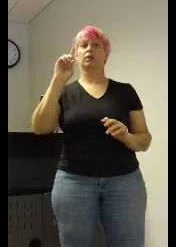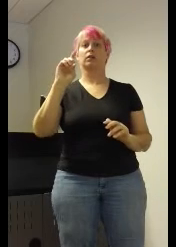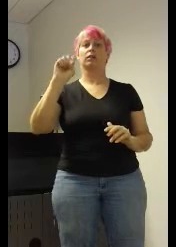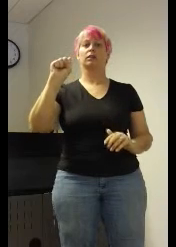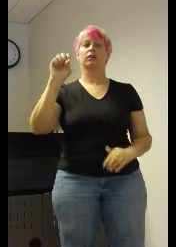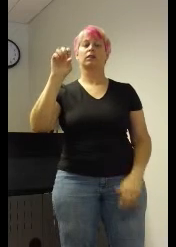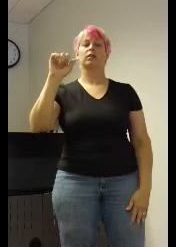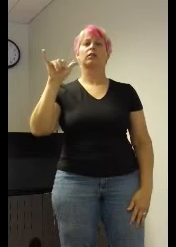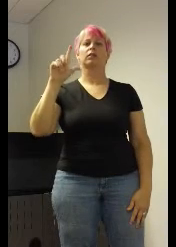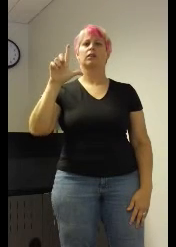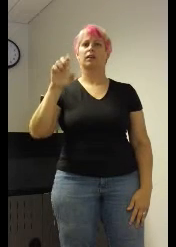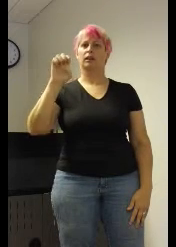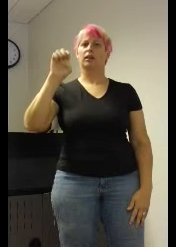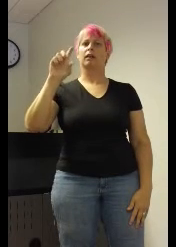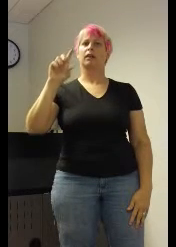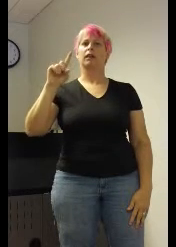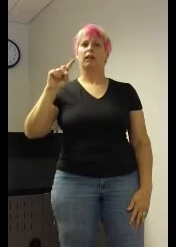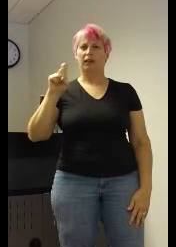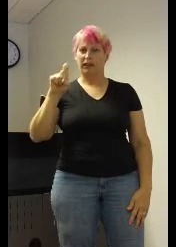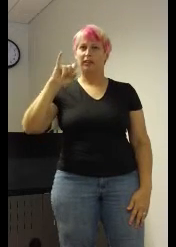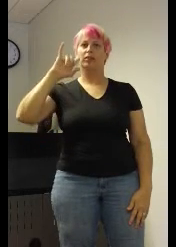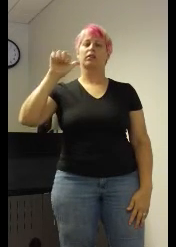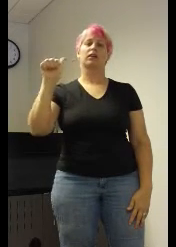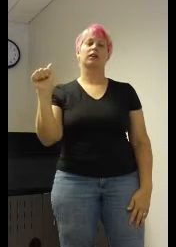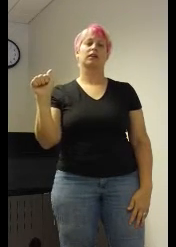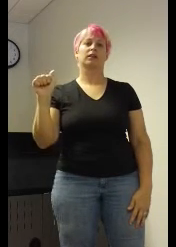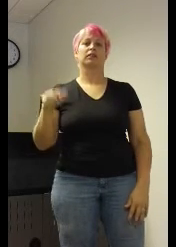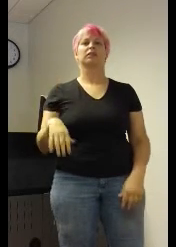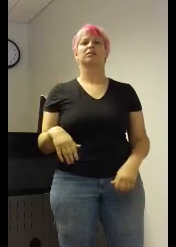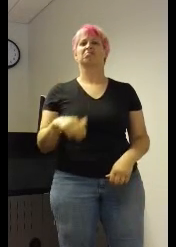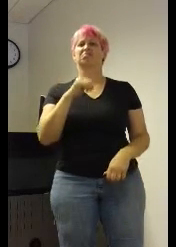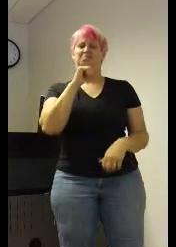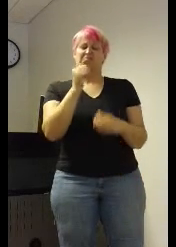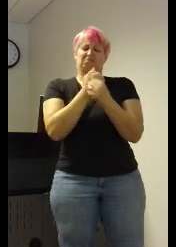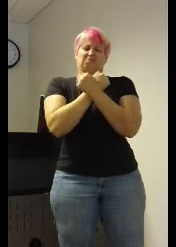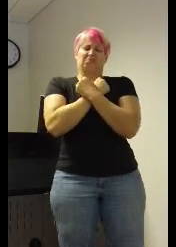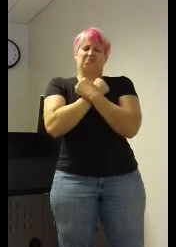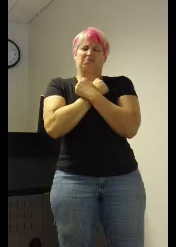ADHD. Didn't make her love school very much. It made it rough for her.